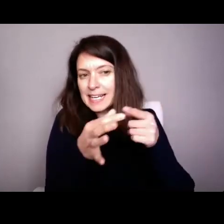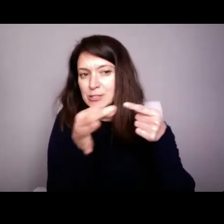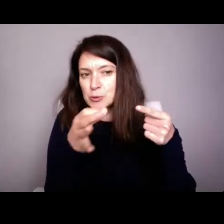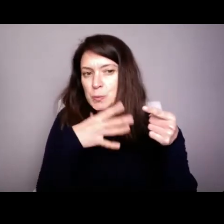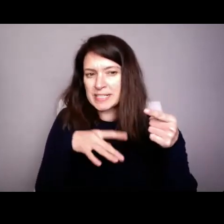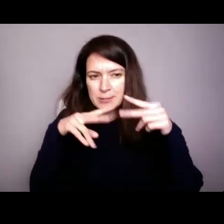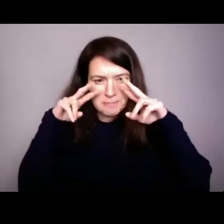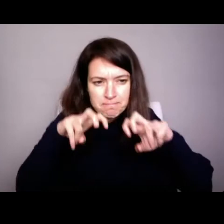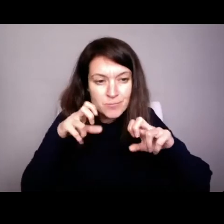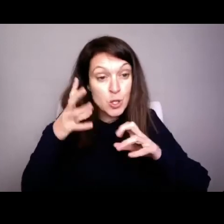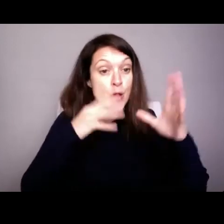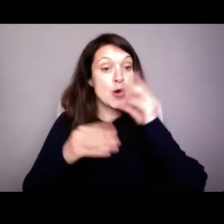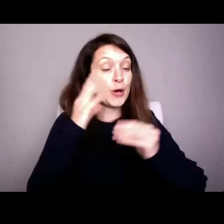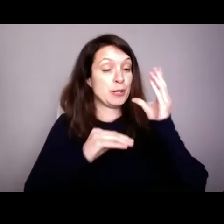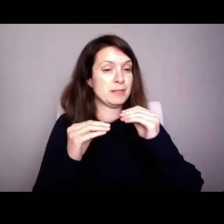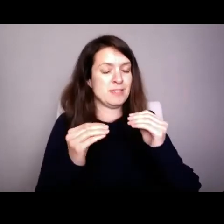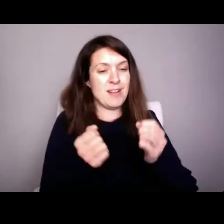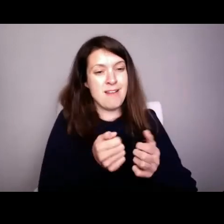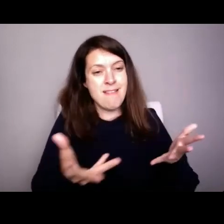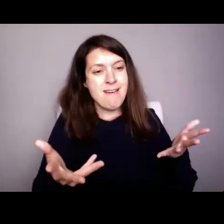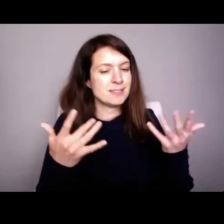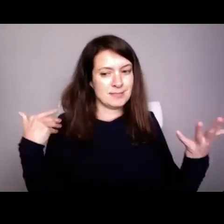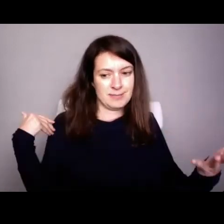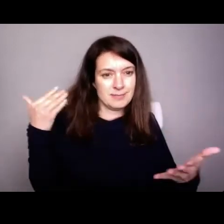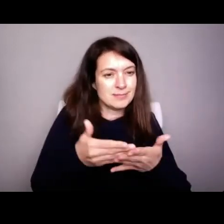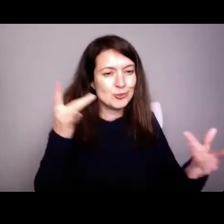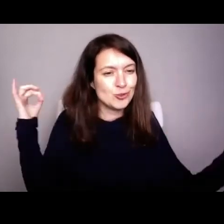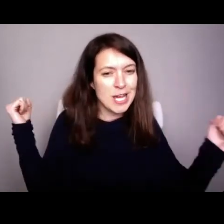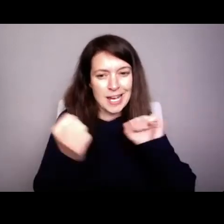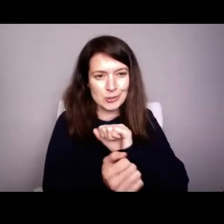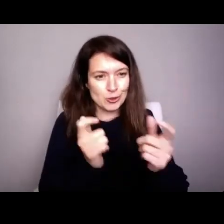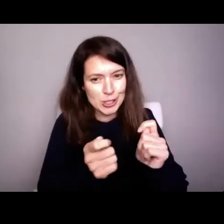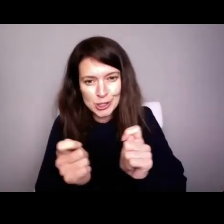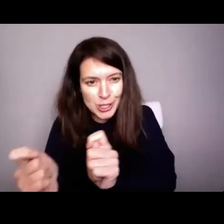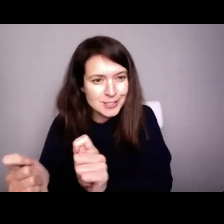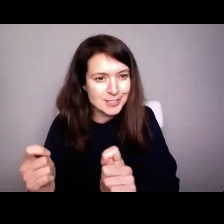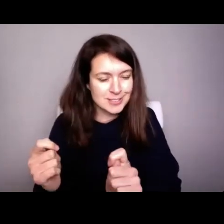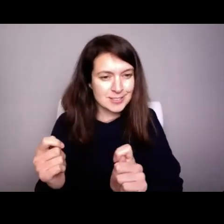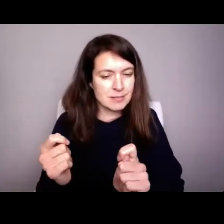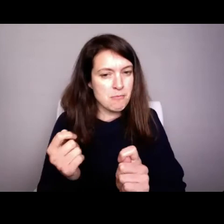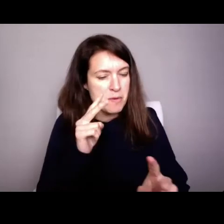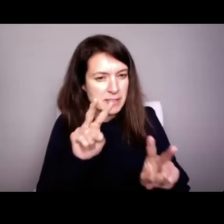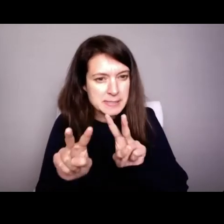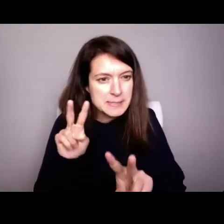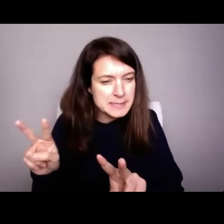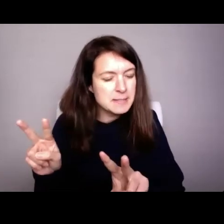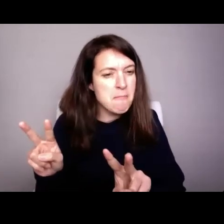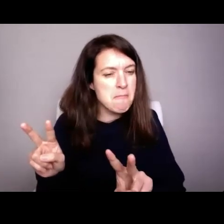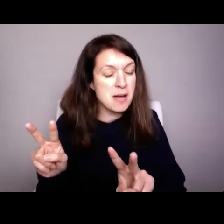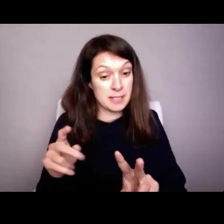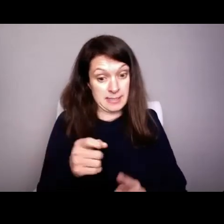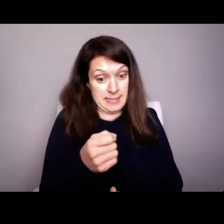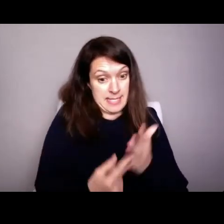even though many of the changes we have seen in the sector and have been called for by